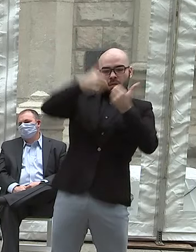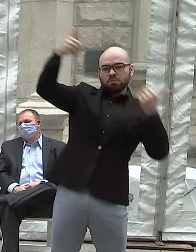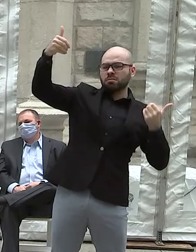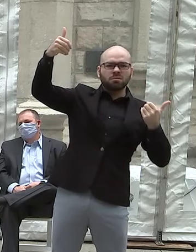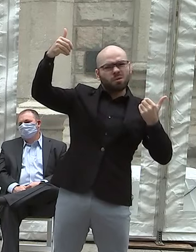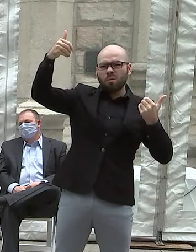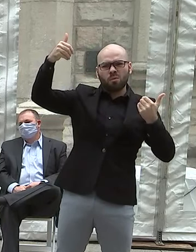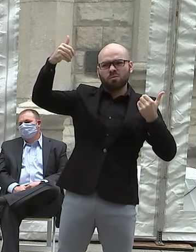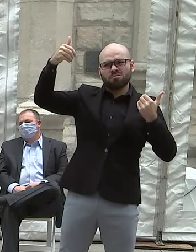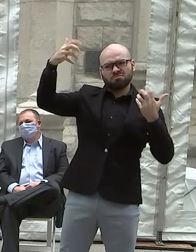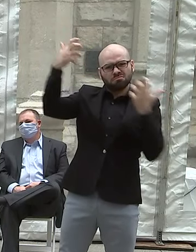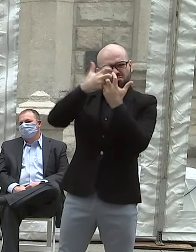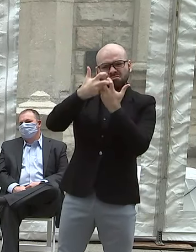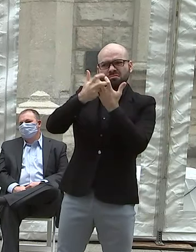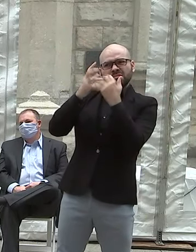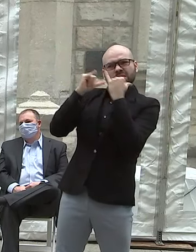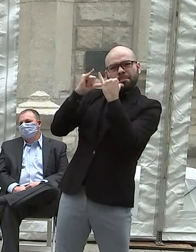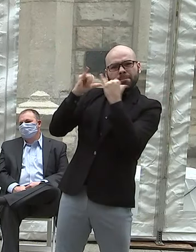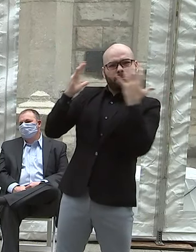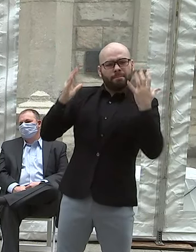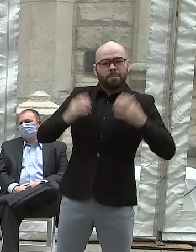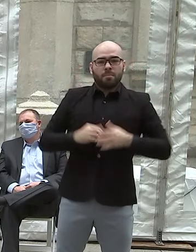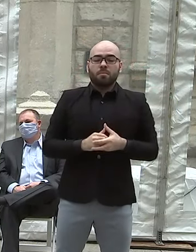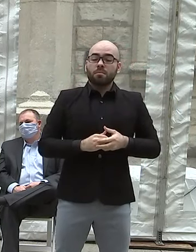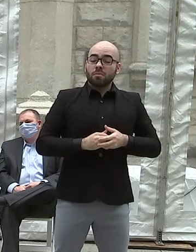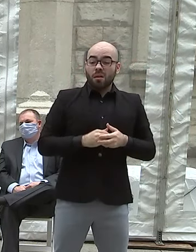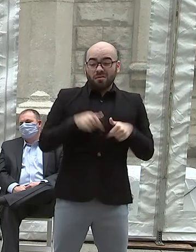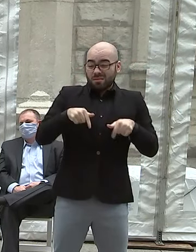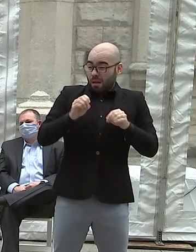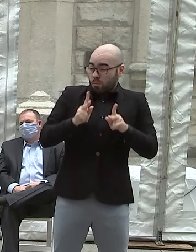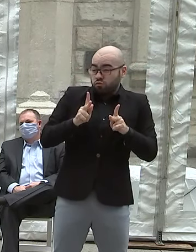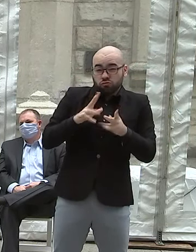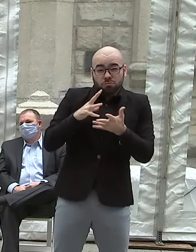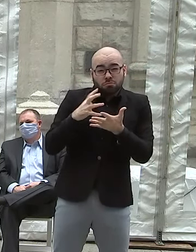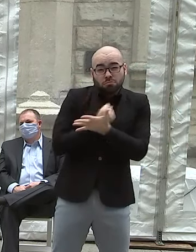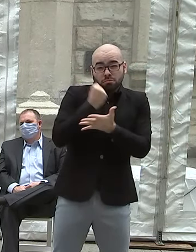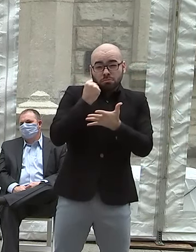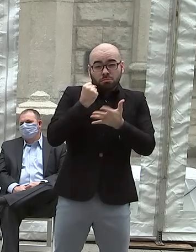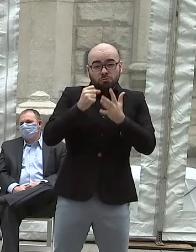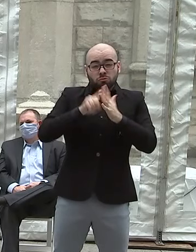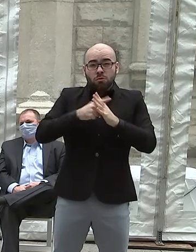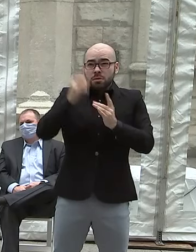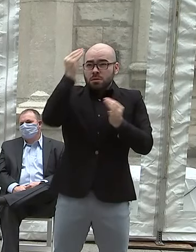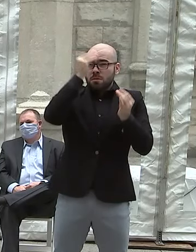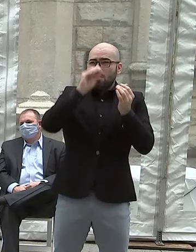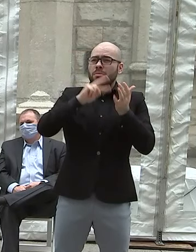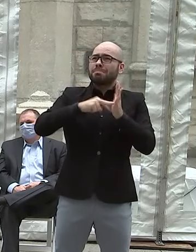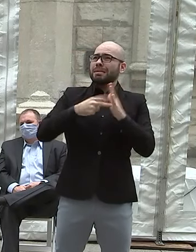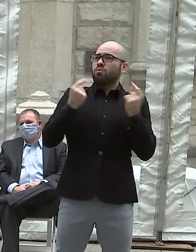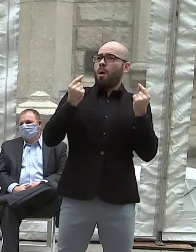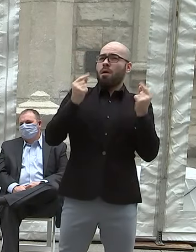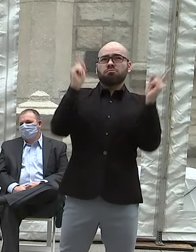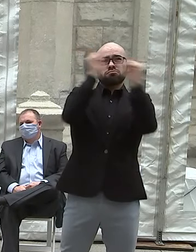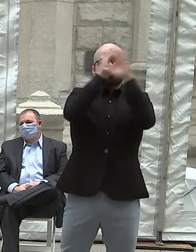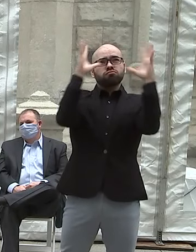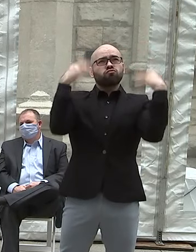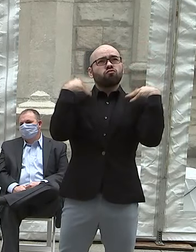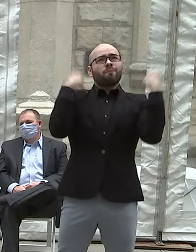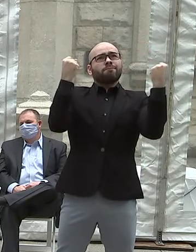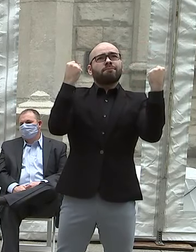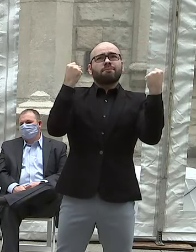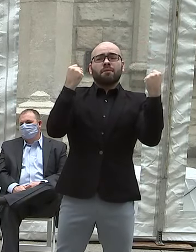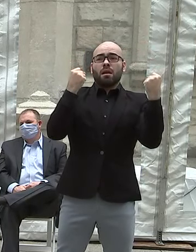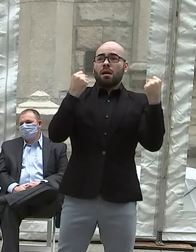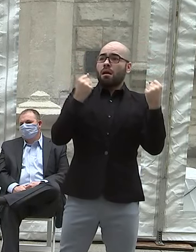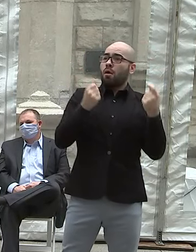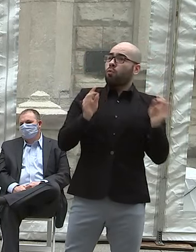two different categories. And then here, in this opportunity, as we start thinking about when we recover, what does that look like? It must be bold,